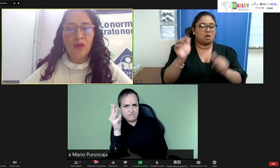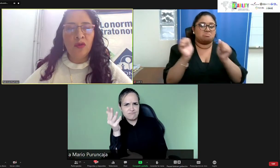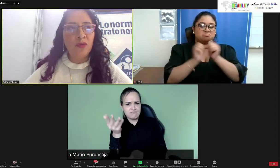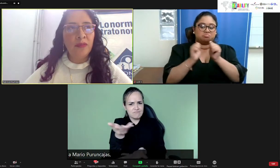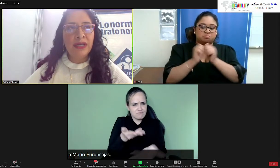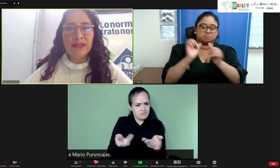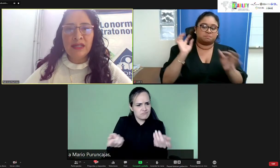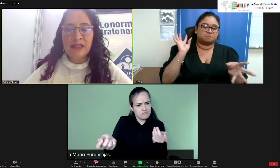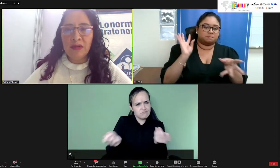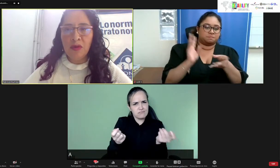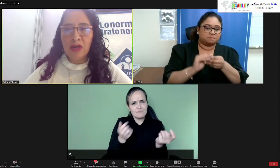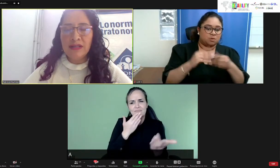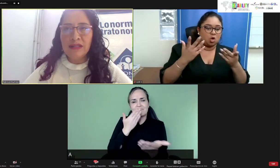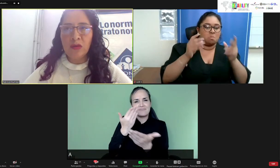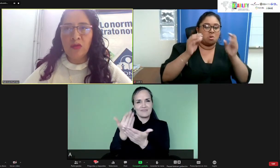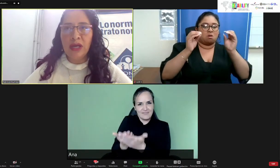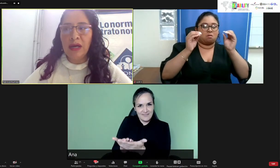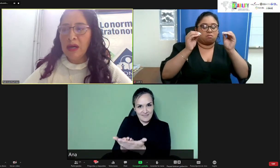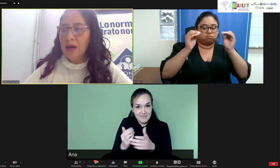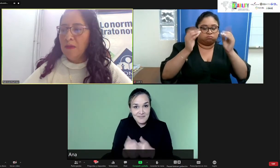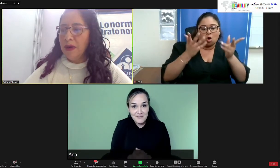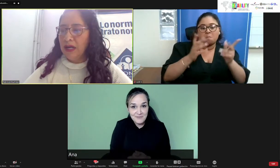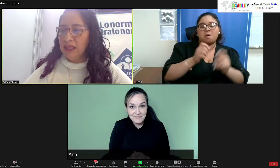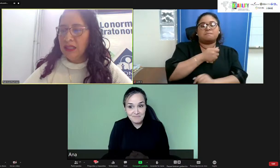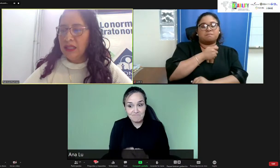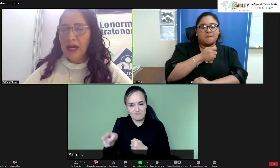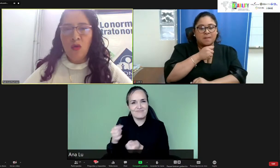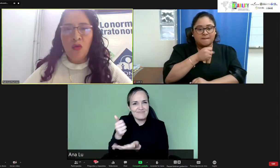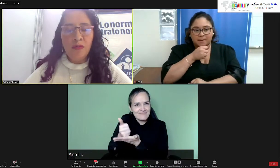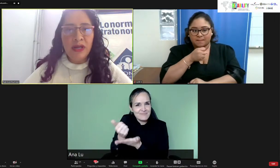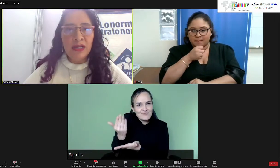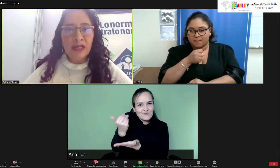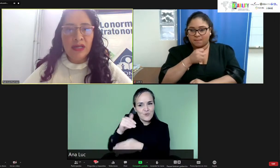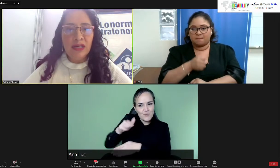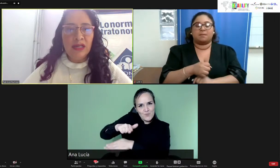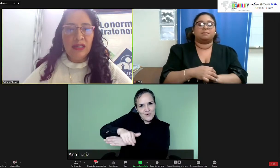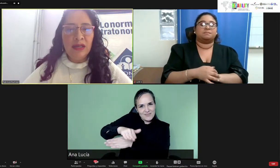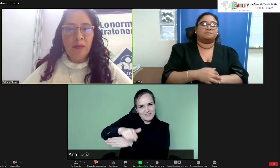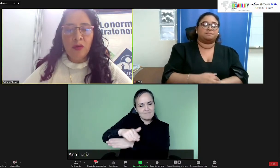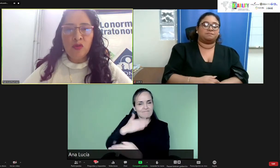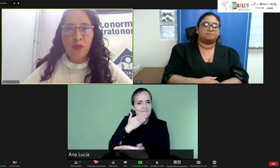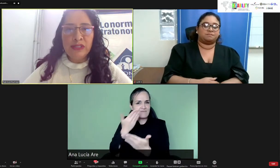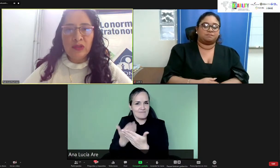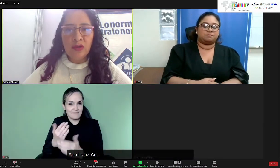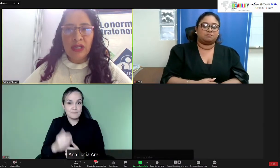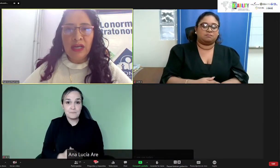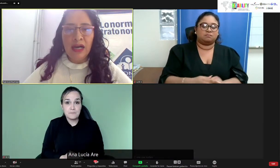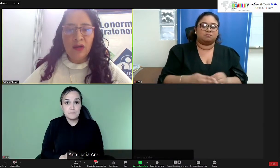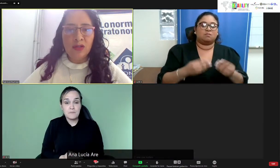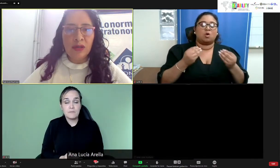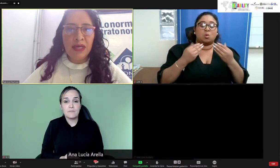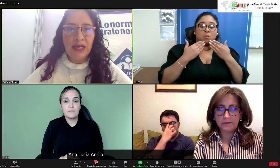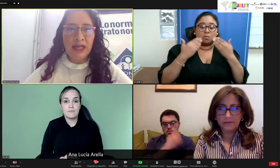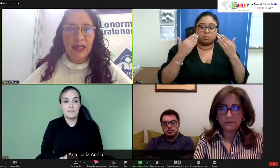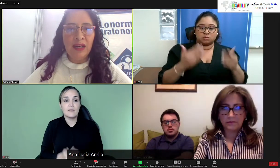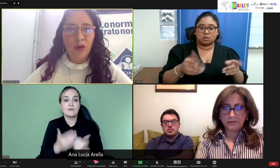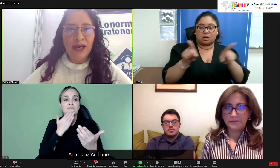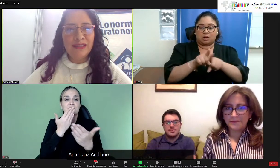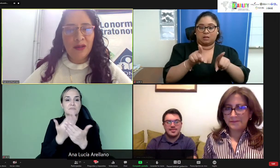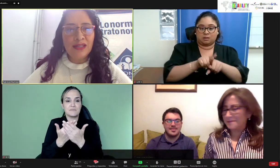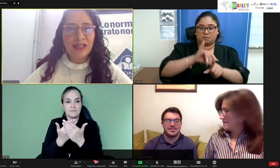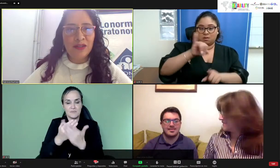who has accompanied us as master of ceremonies in the second part of the summit and of